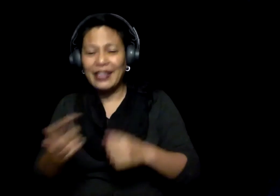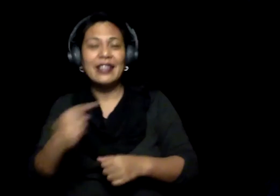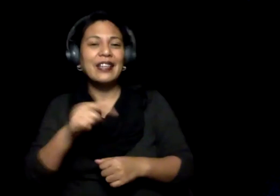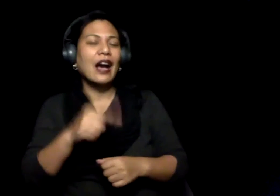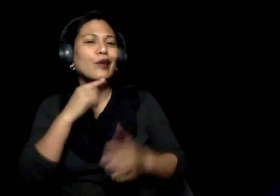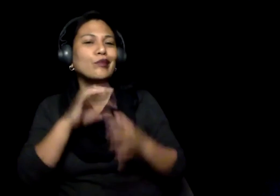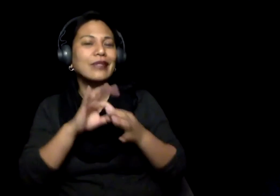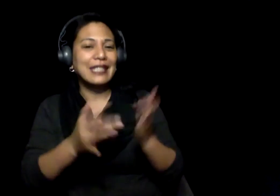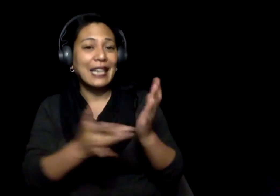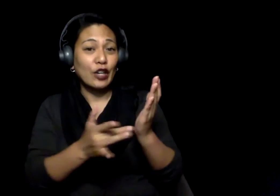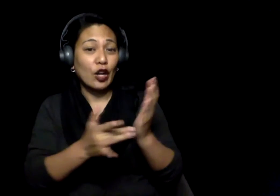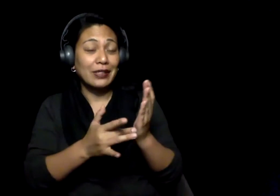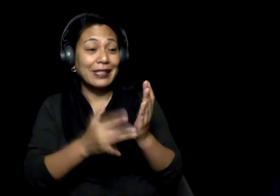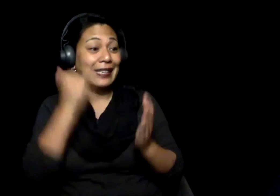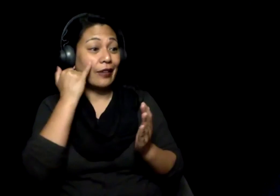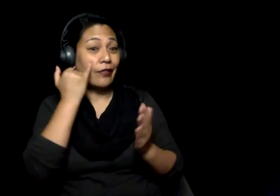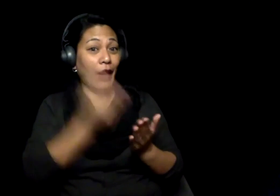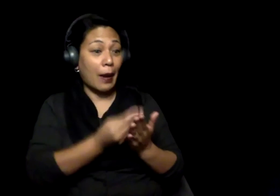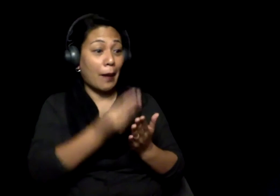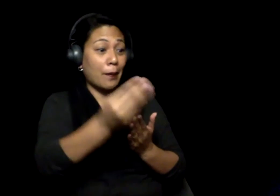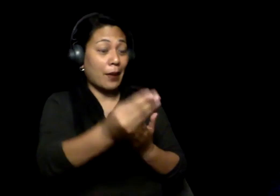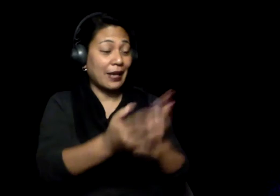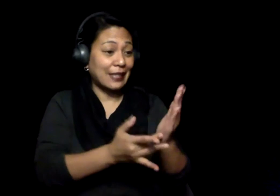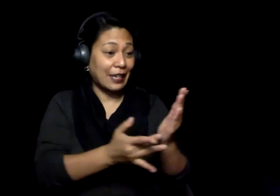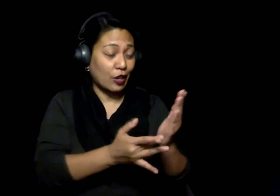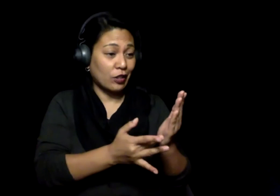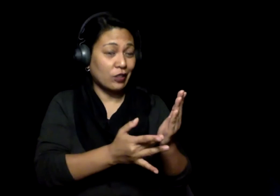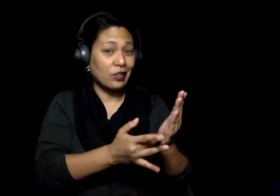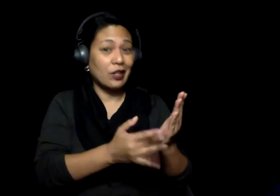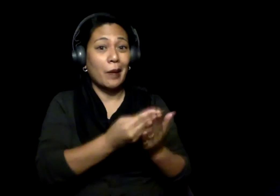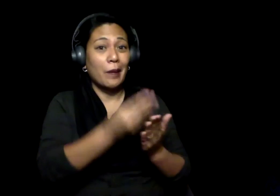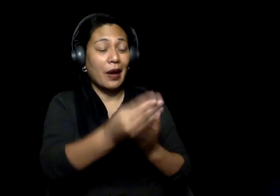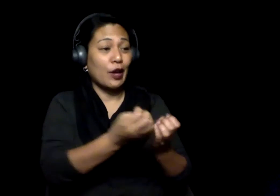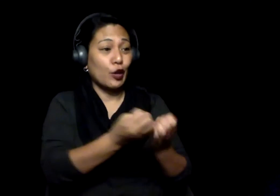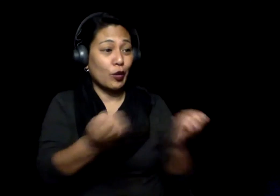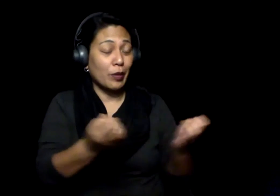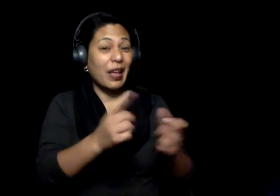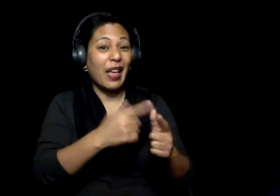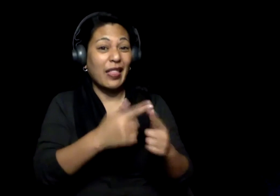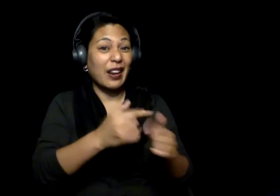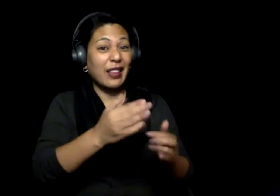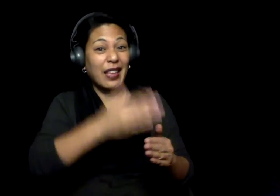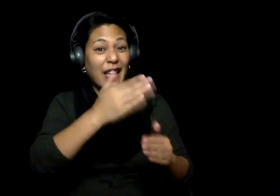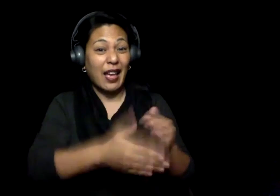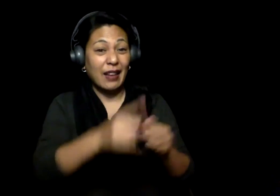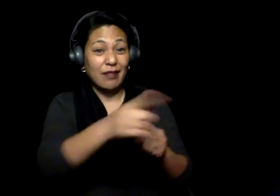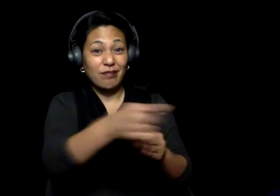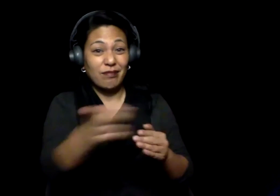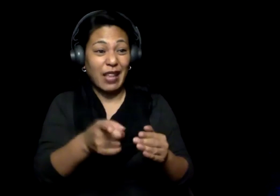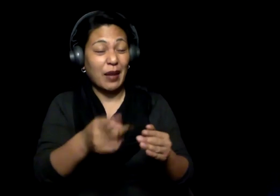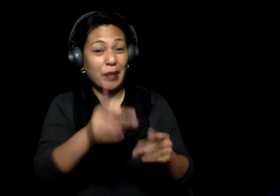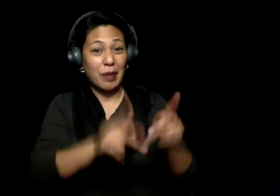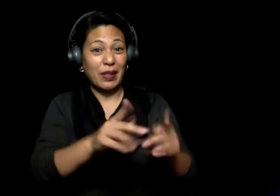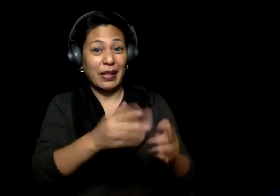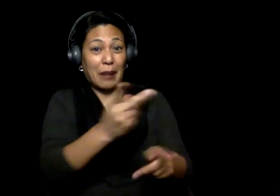Technology, is yes. it the budget to buy equipment that people keep? Yeah, so this is a tricky question. I